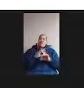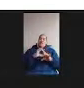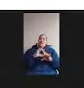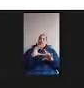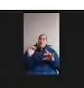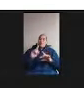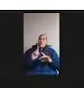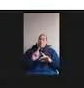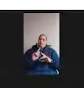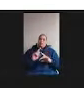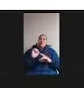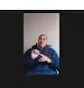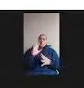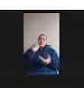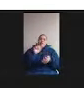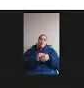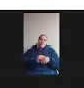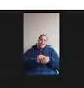summary.